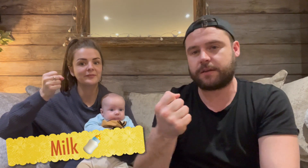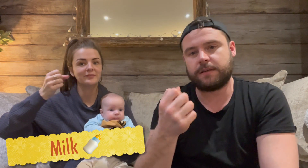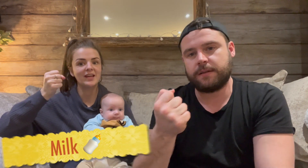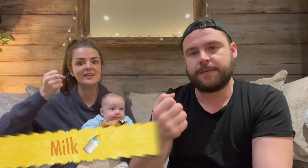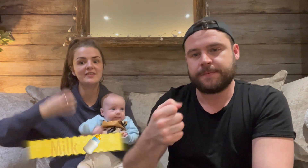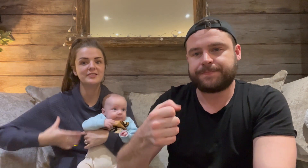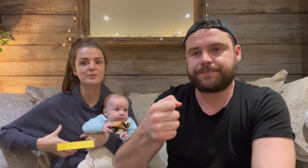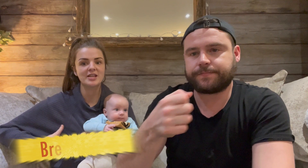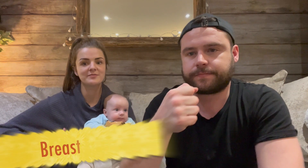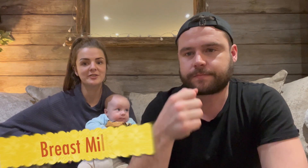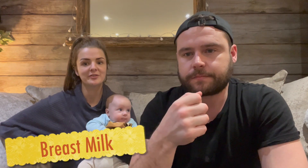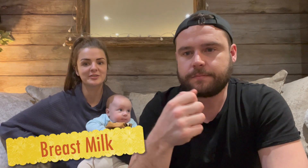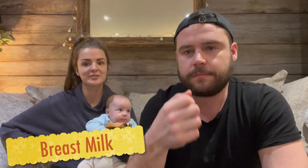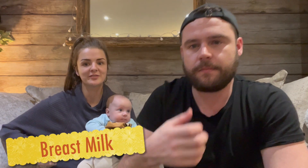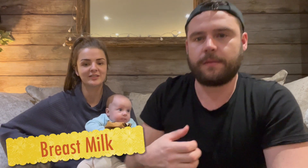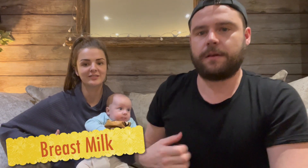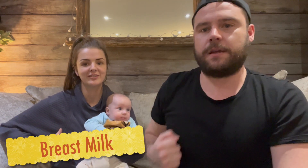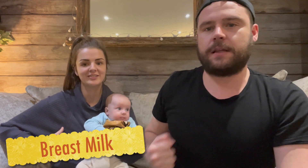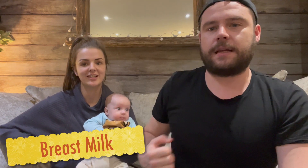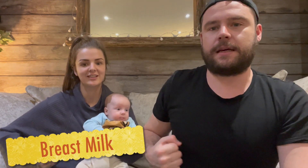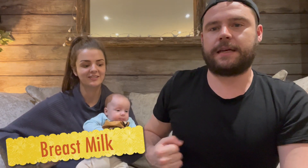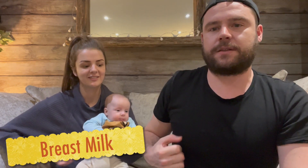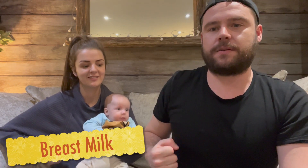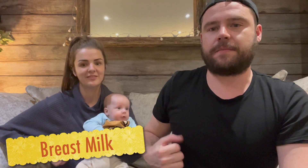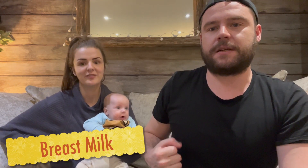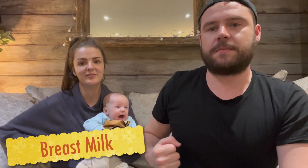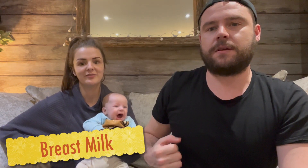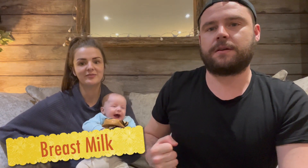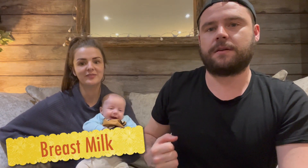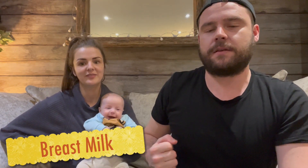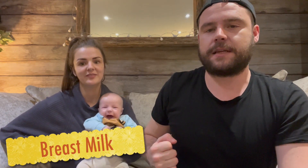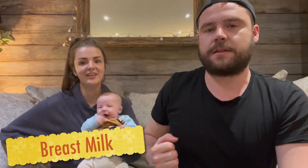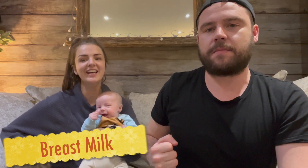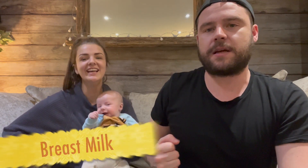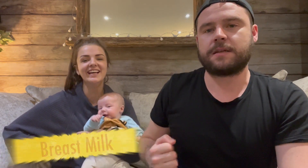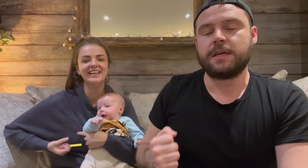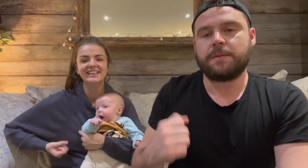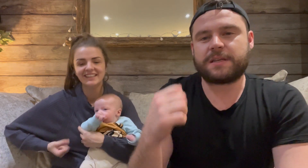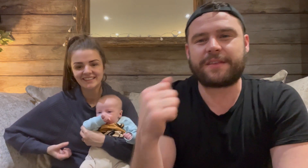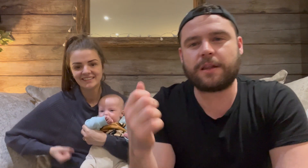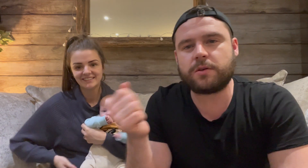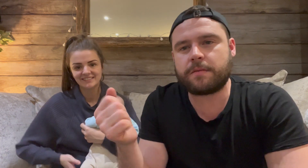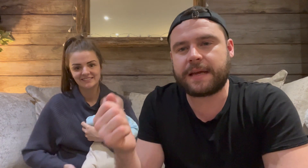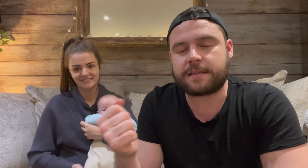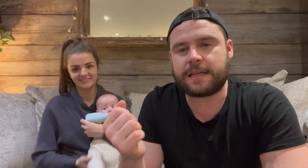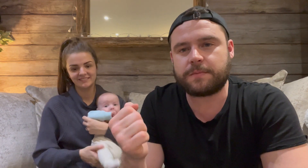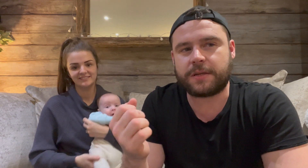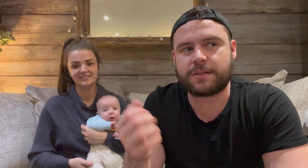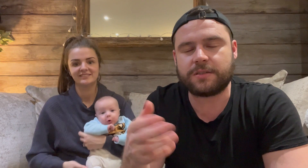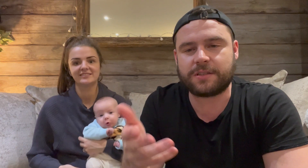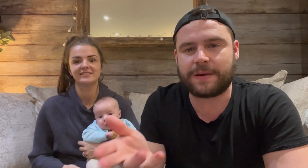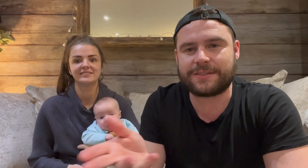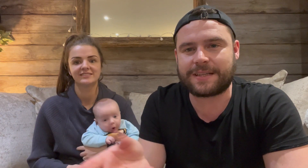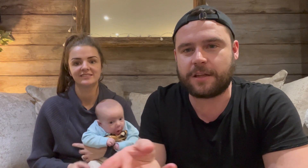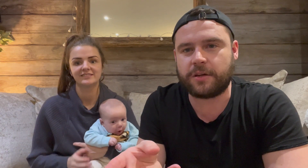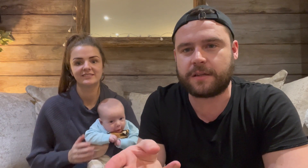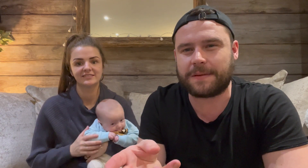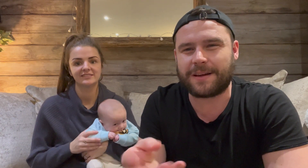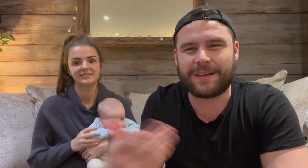And then this breast milk was something. Like that next to it, breast milk next to the breast. Because I think loads of them make sense, but it's not until you actually start learning them you go, yeah, well, of